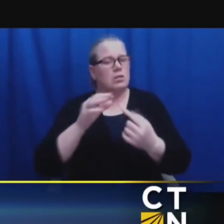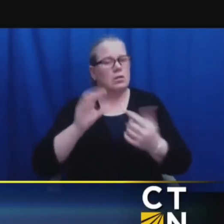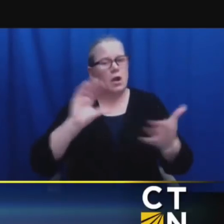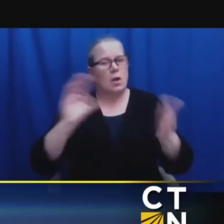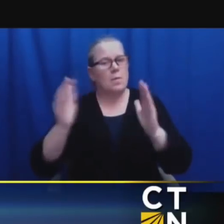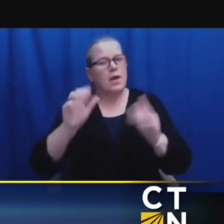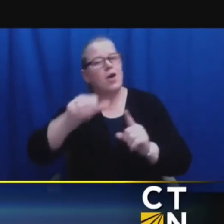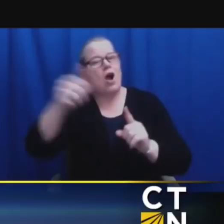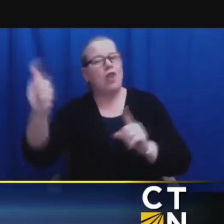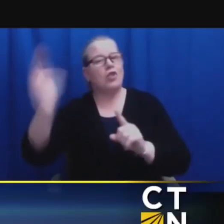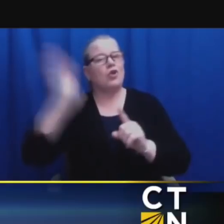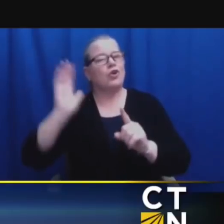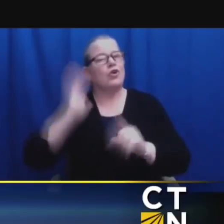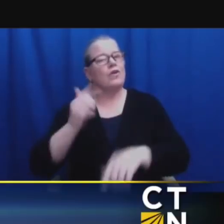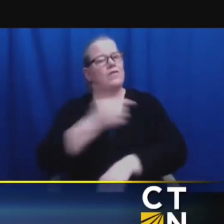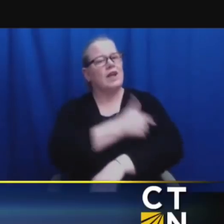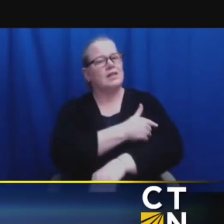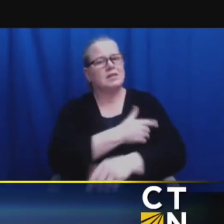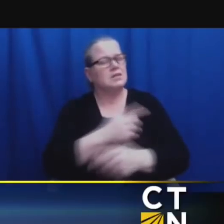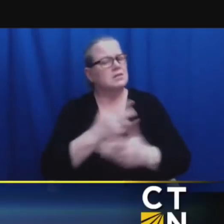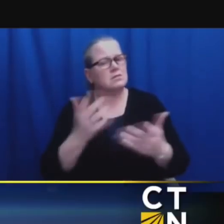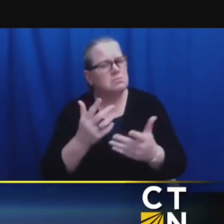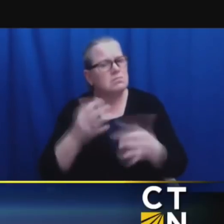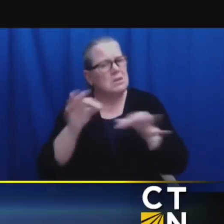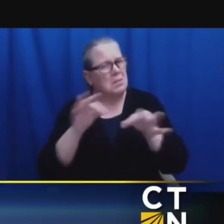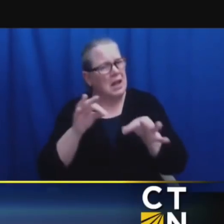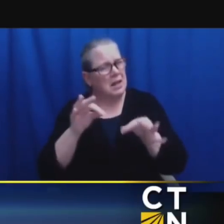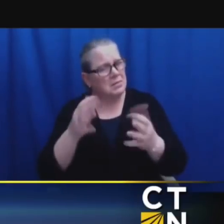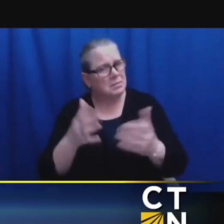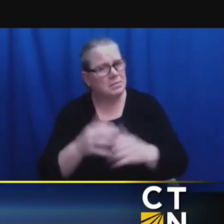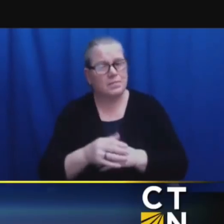I mean, I don't want to talk about quality. They're just different.